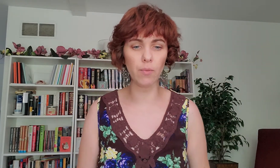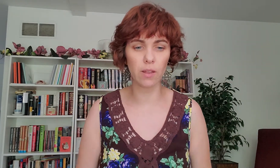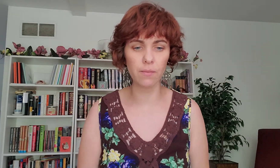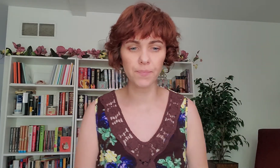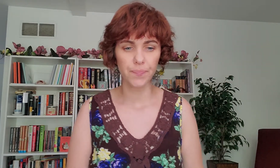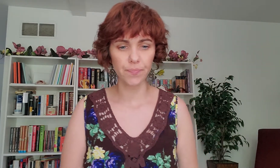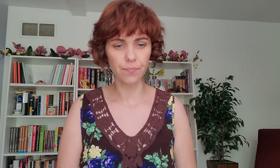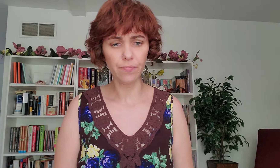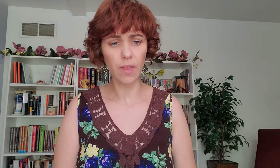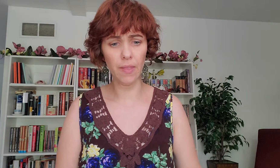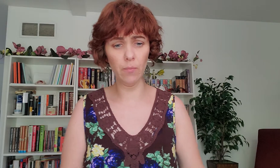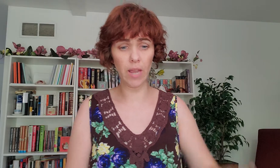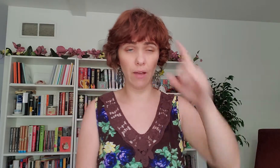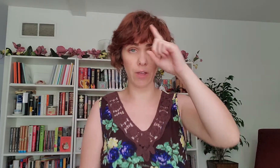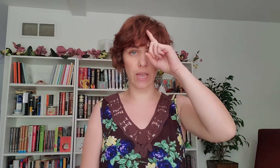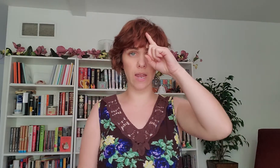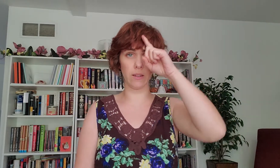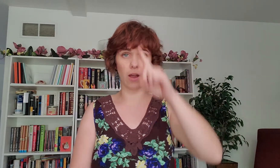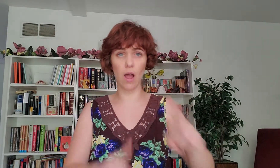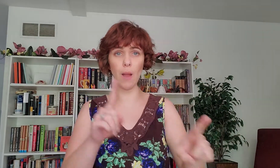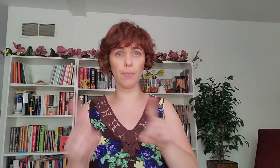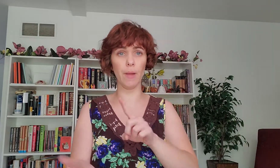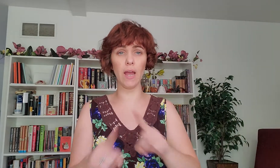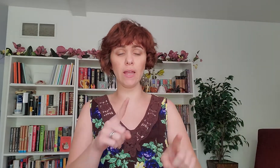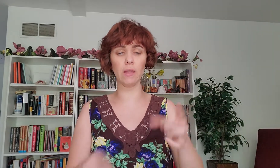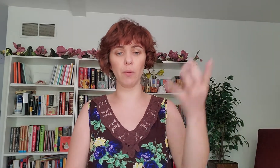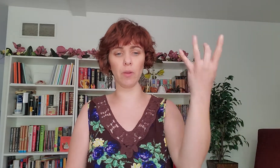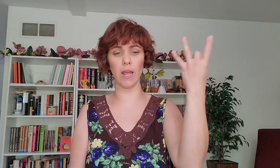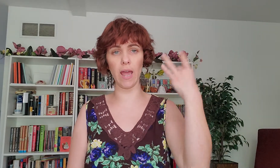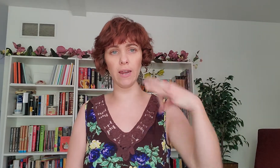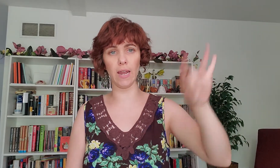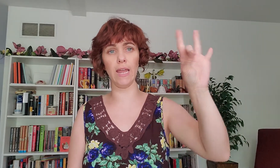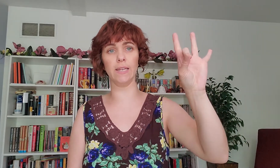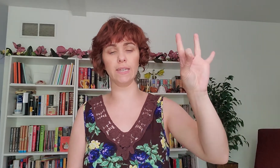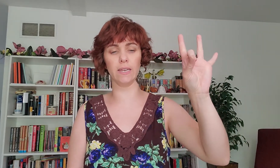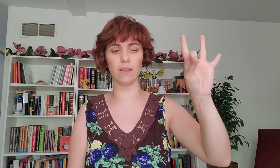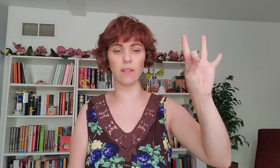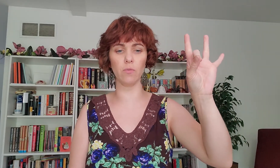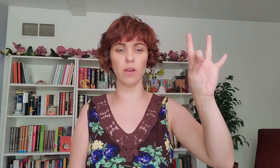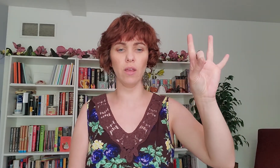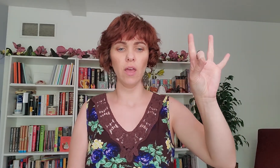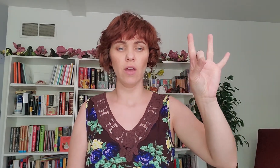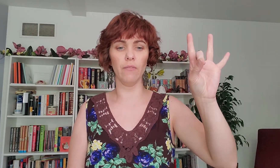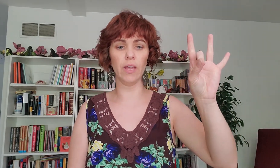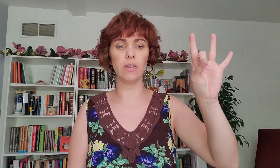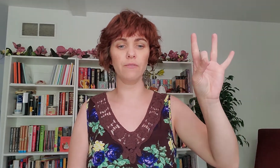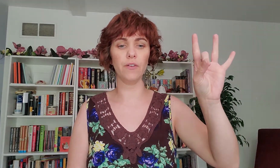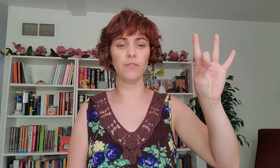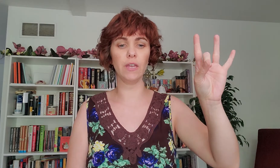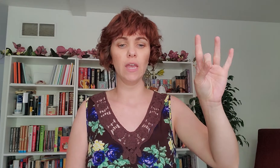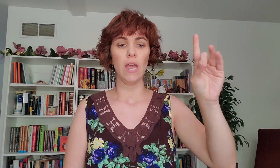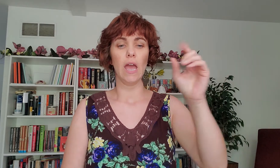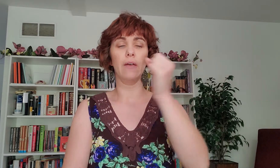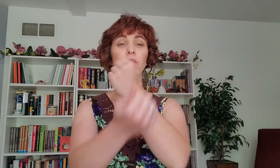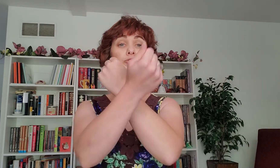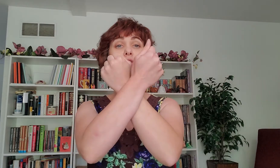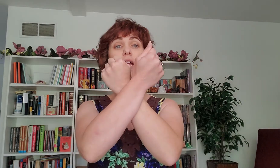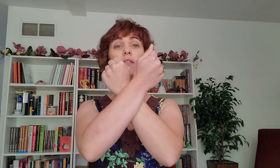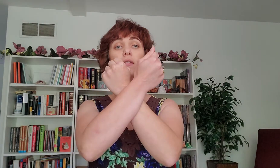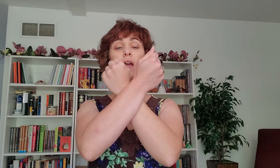communism. Then we have, again, the Compromise, but we're going to add an 18 to this one of 1850. And the Dred